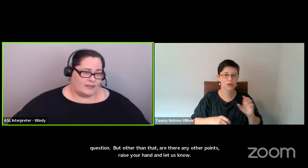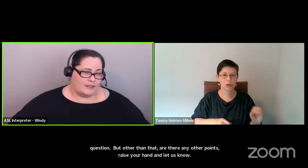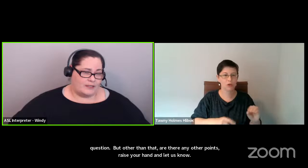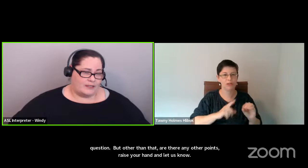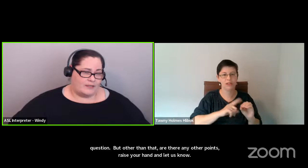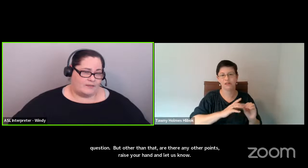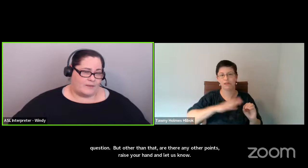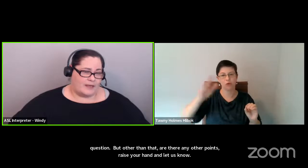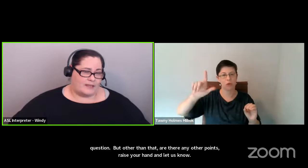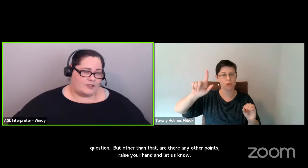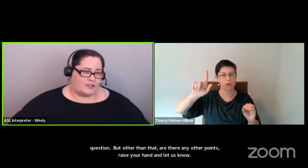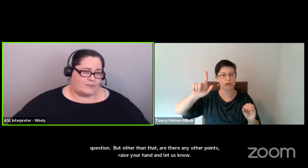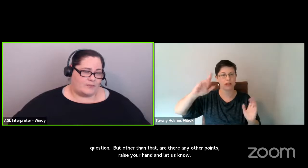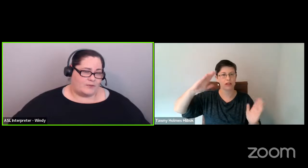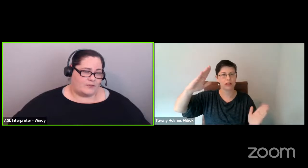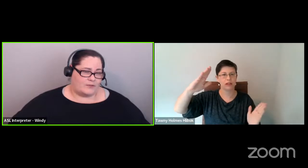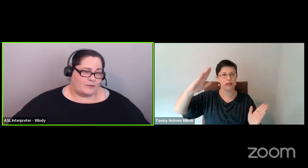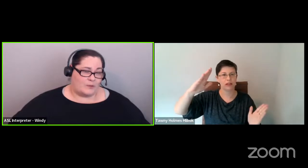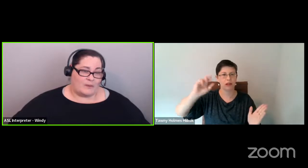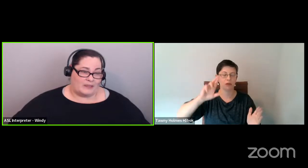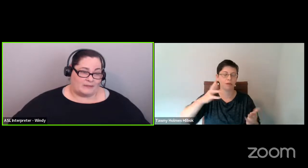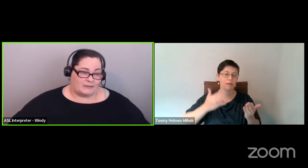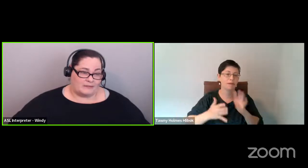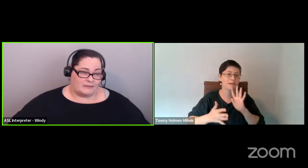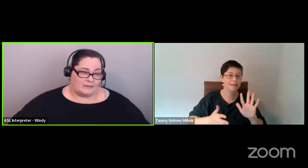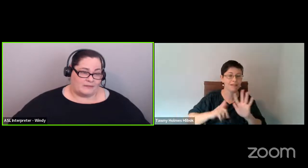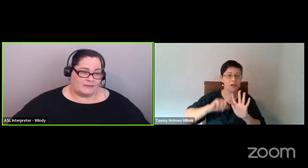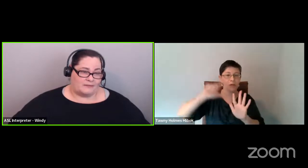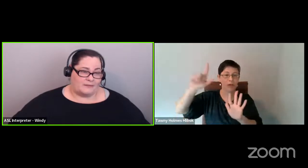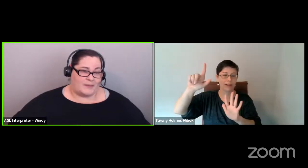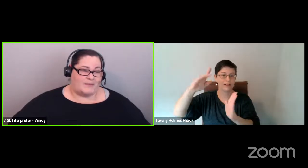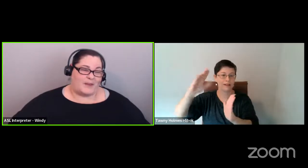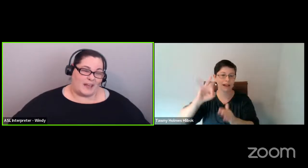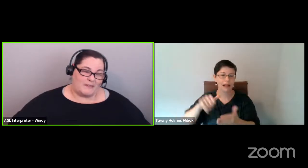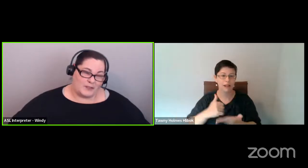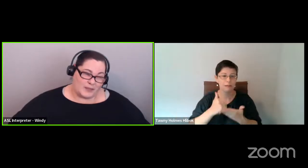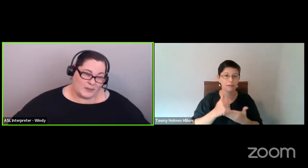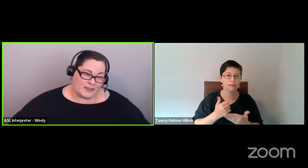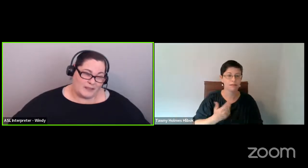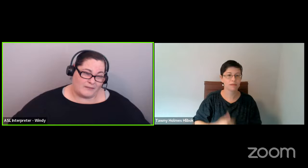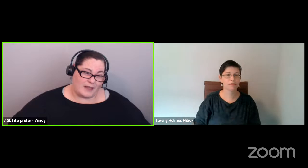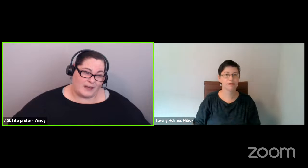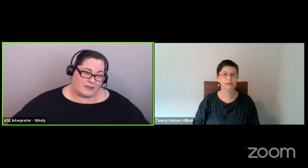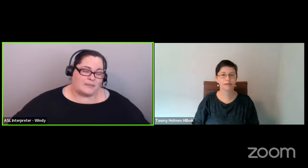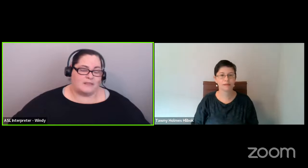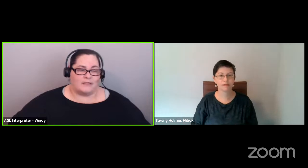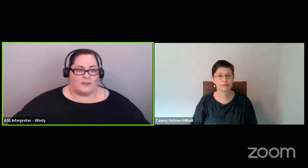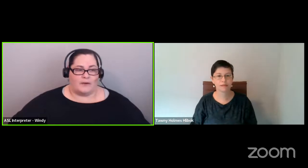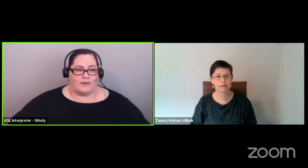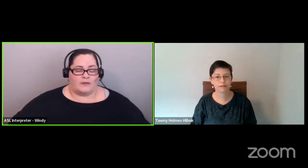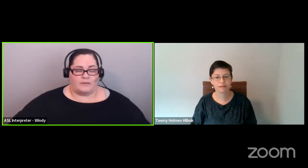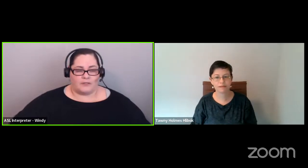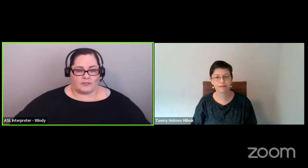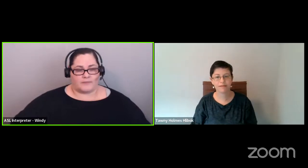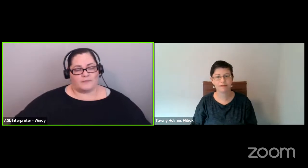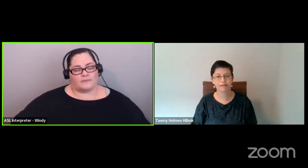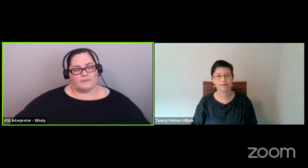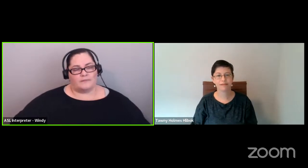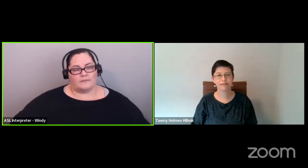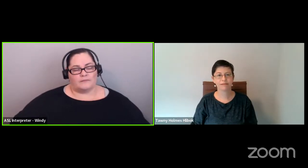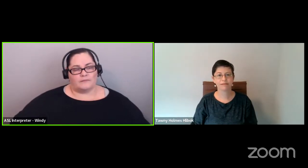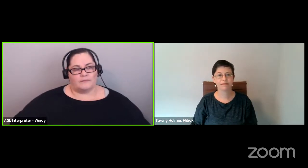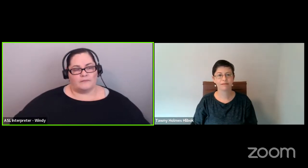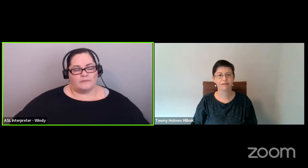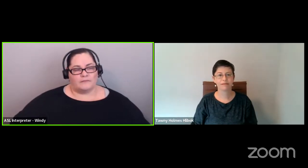Arizona currently from age birth to 21? Maybe 5 to 21, if that helps. Do we know the numbers?